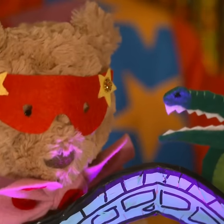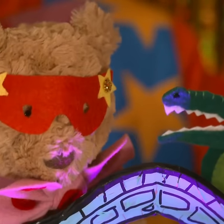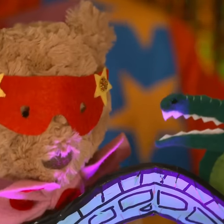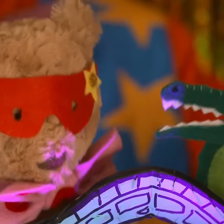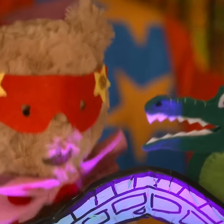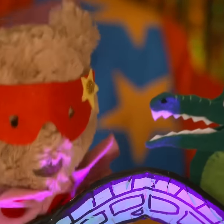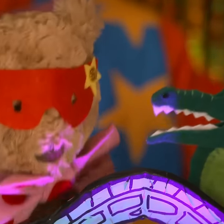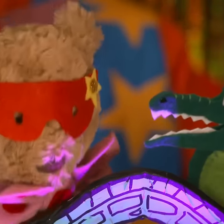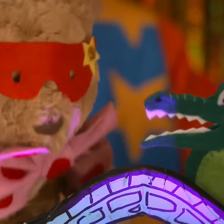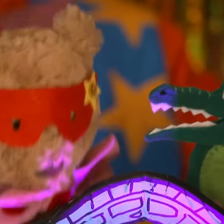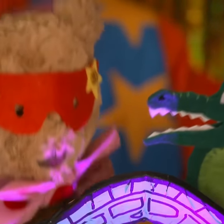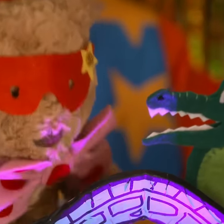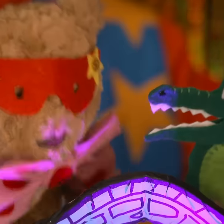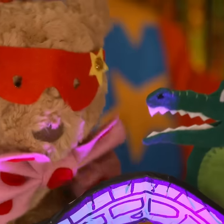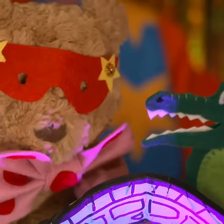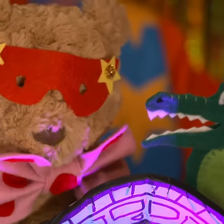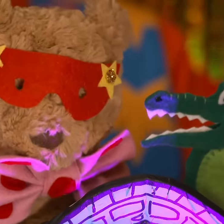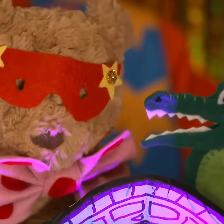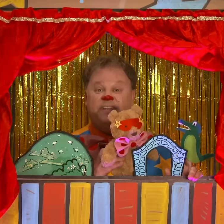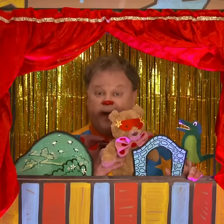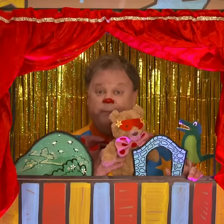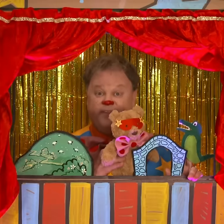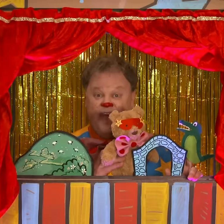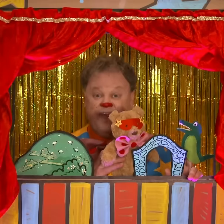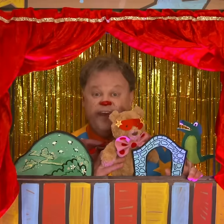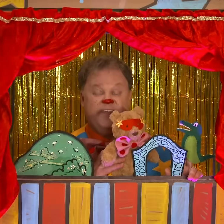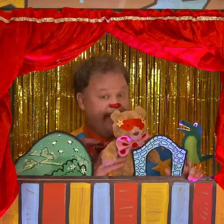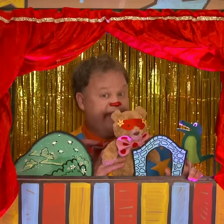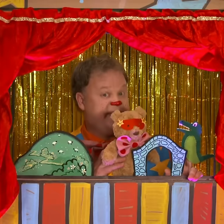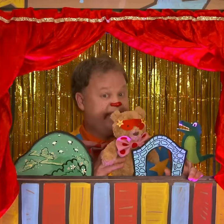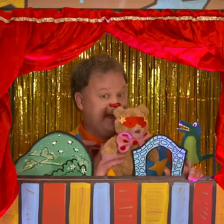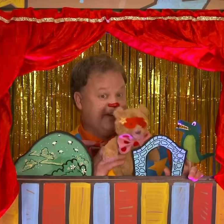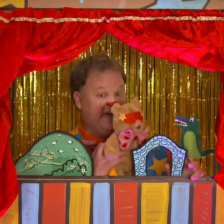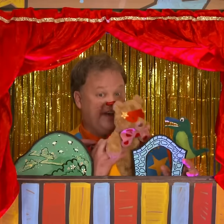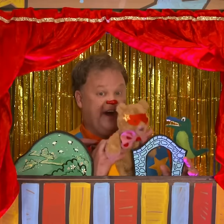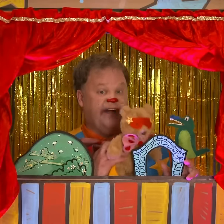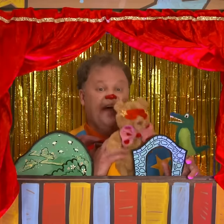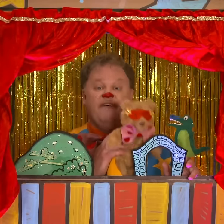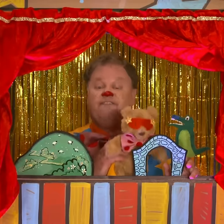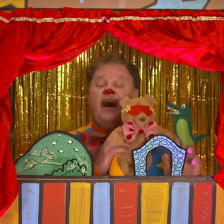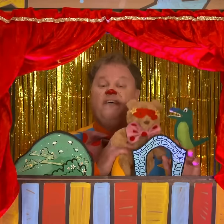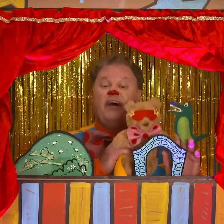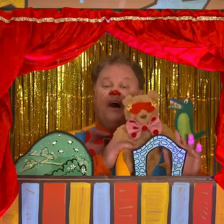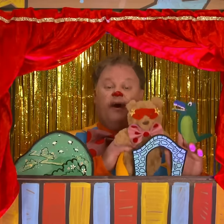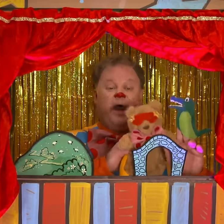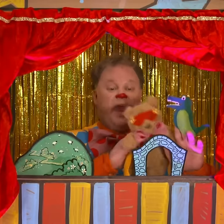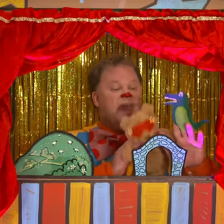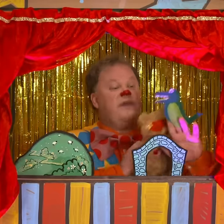please, you cheeky crocodile. Tumble Ted chased the cheeky crocodile far, far away.